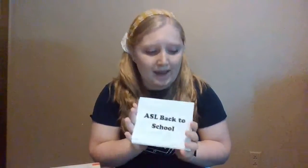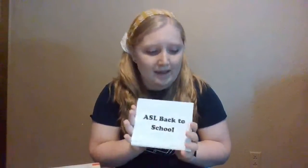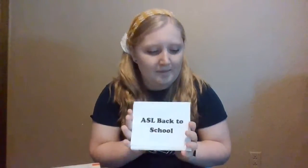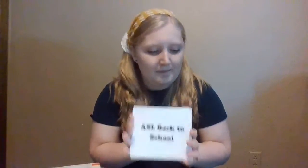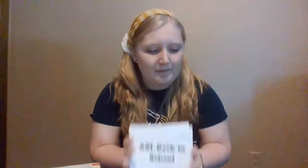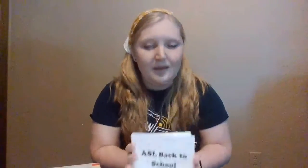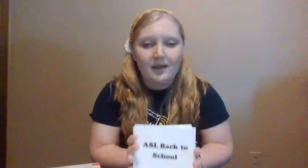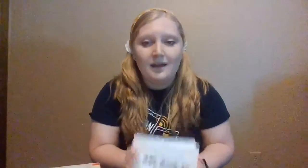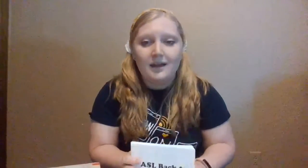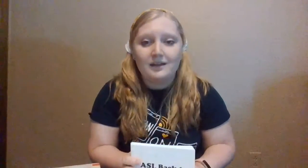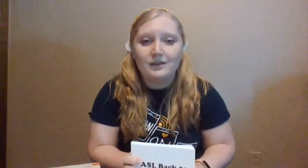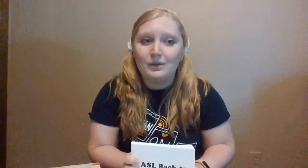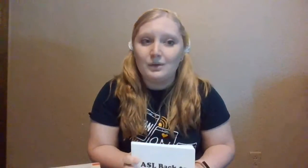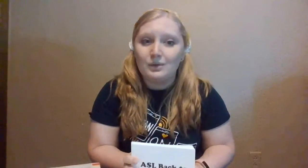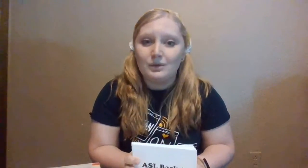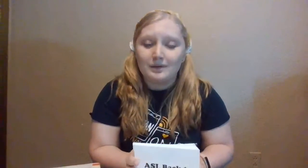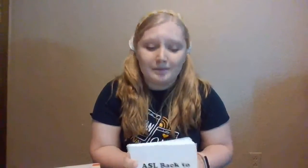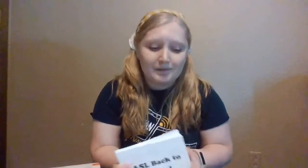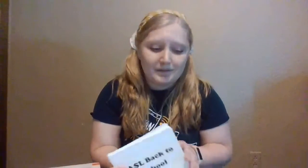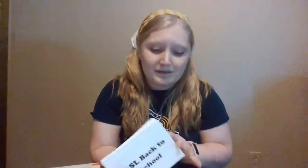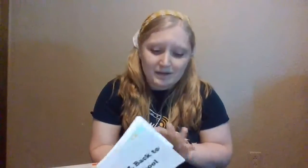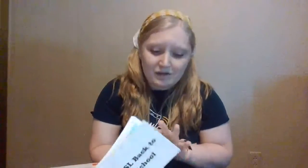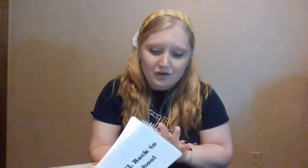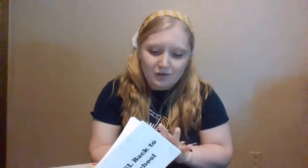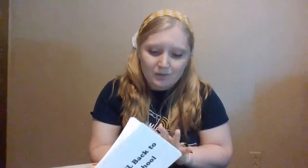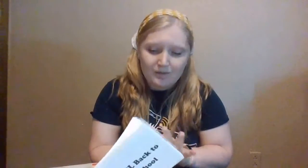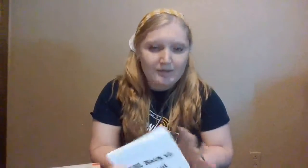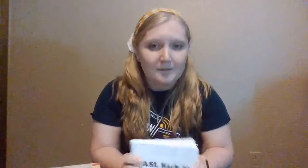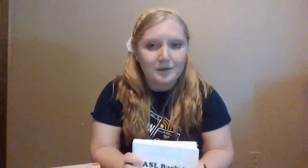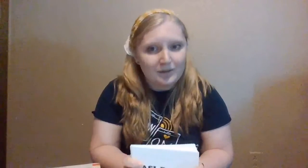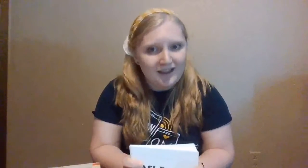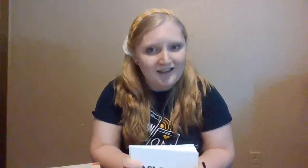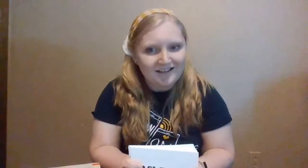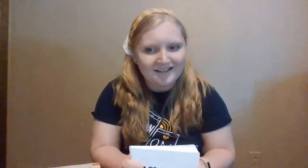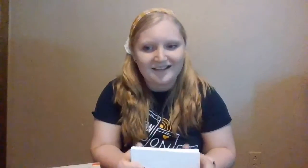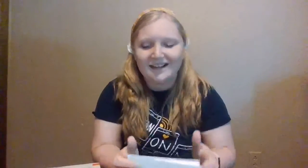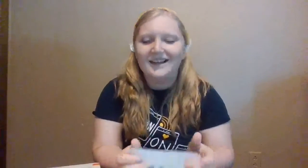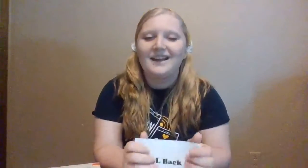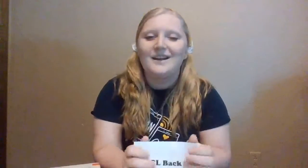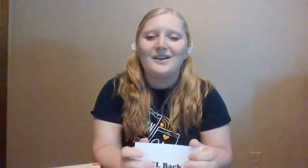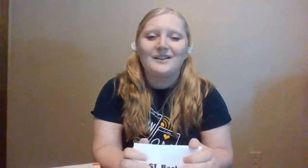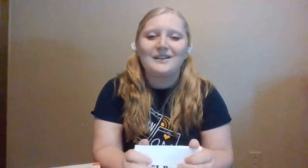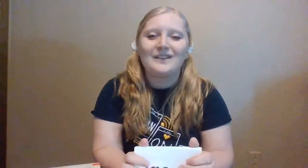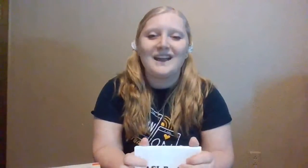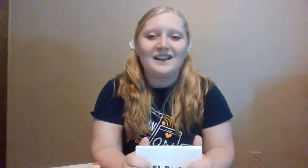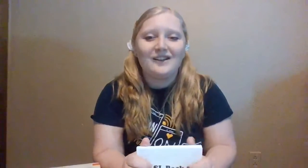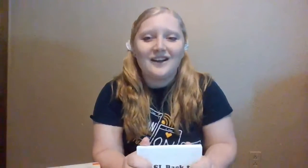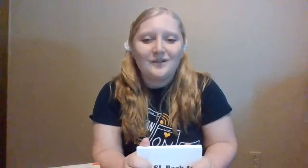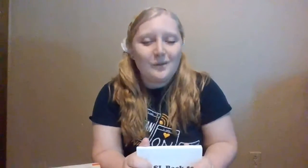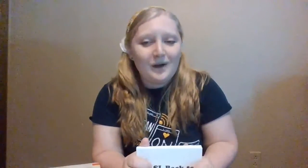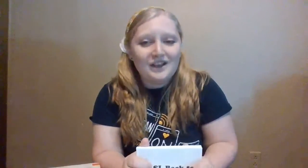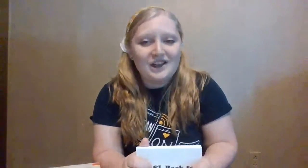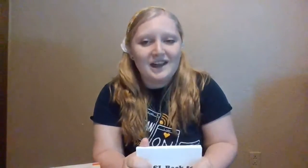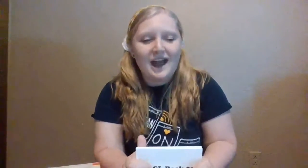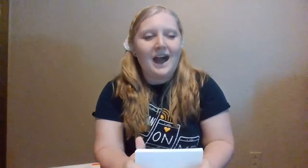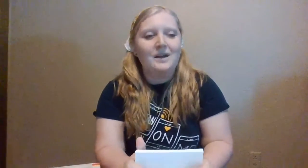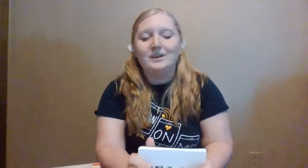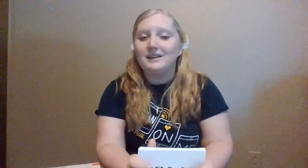today to teach you some new things. So thank you guys for watching. I will